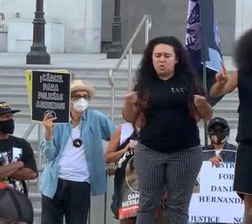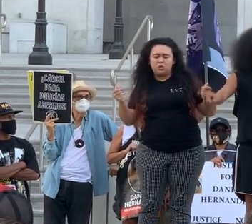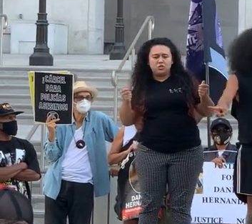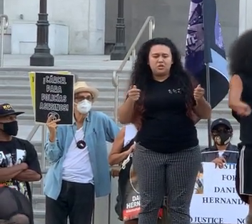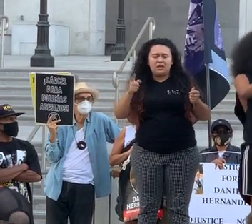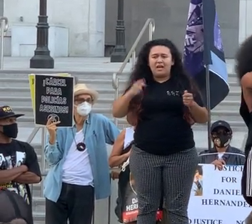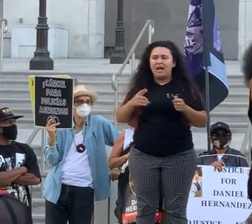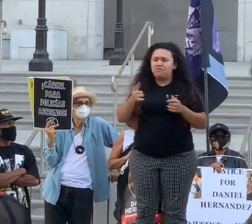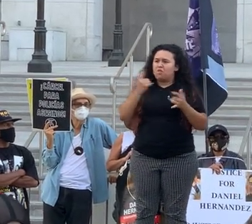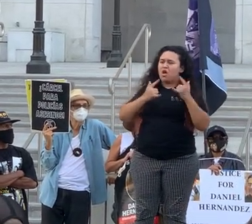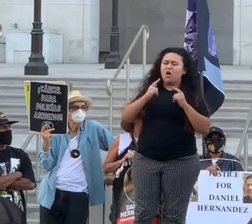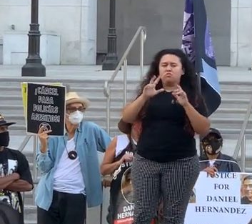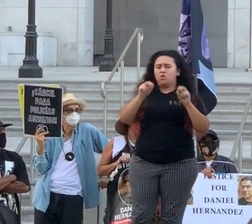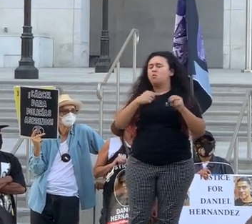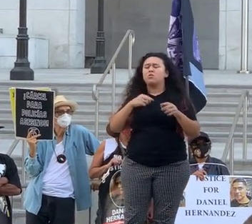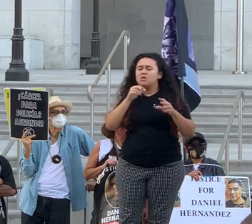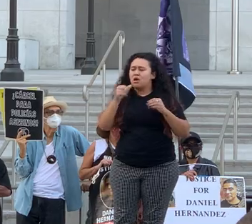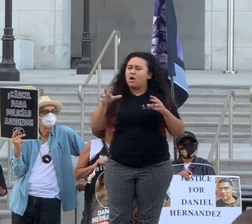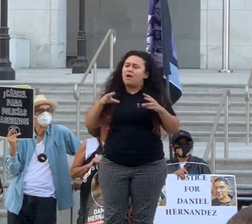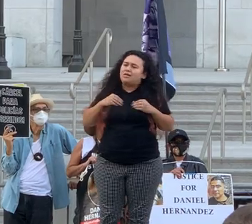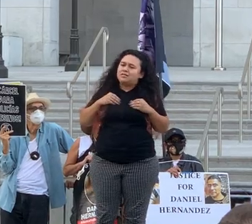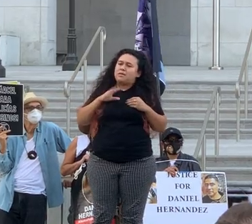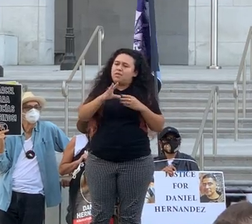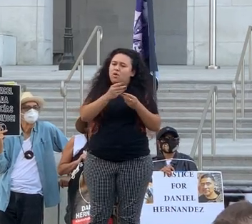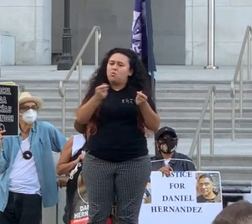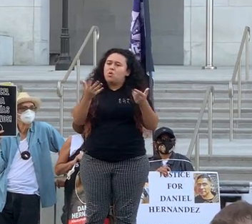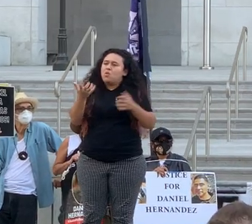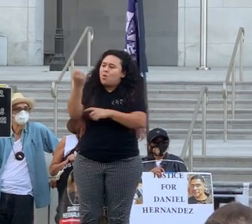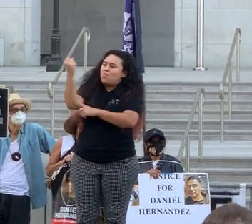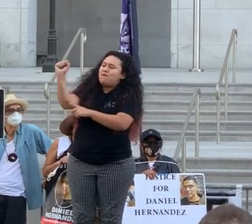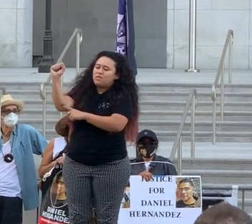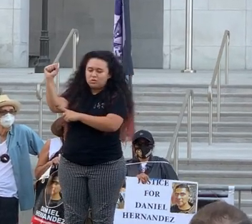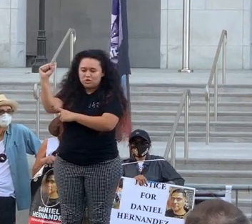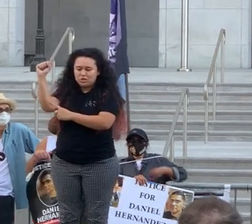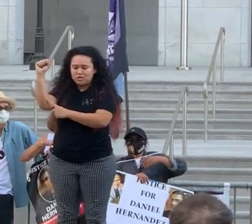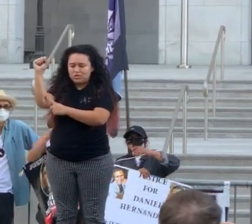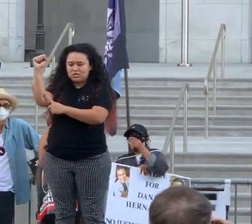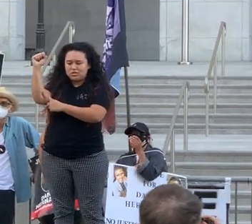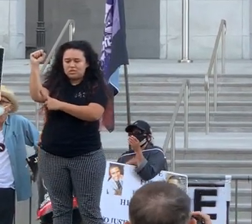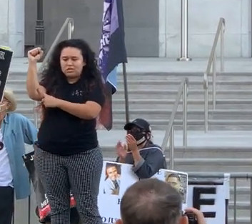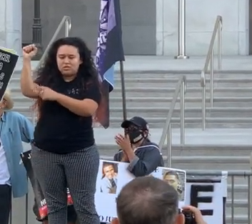not accept resolutions. We want revolution.